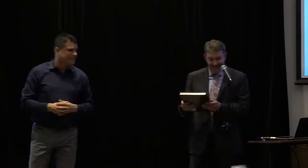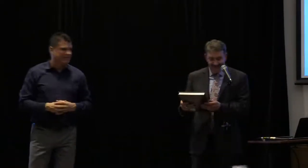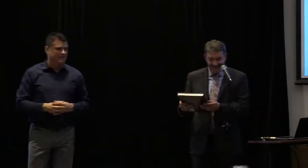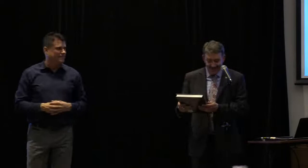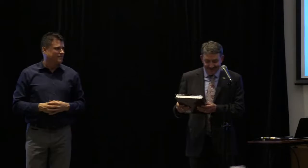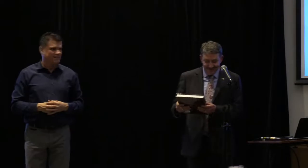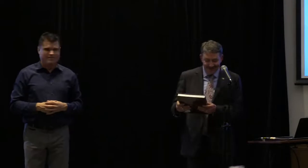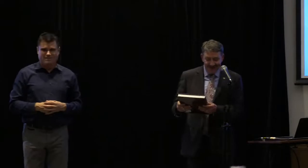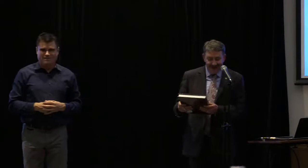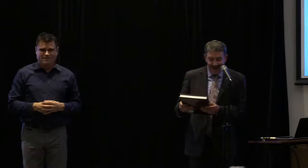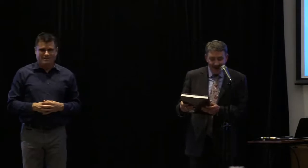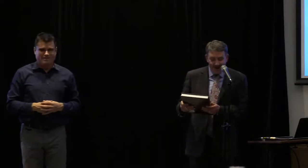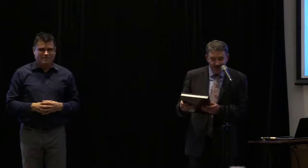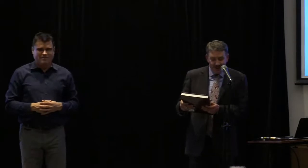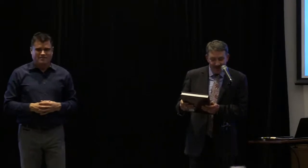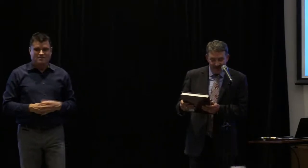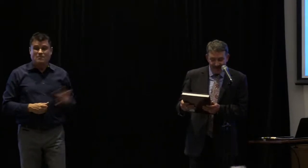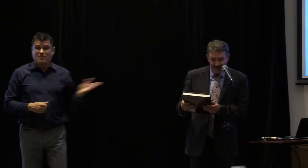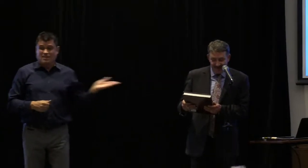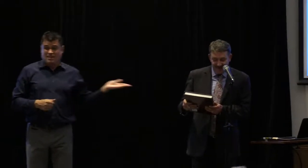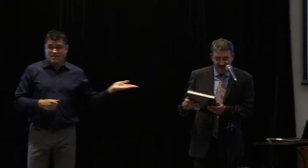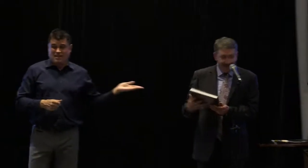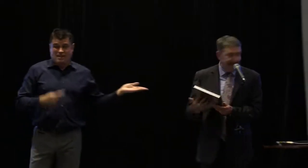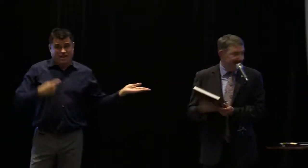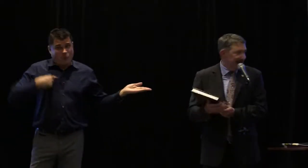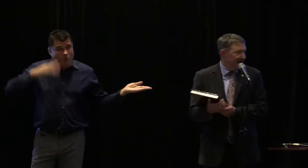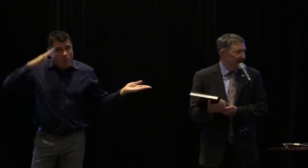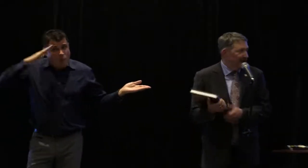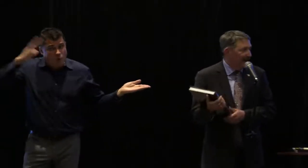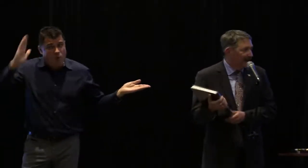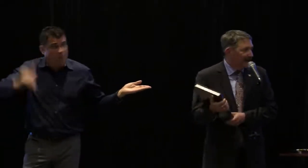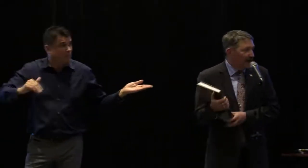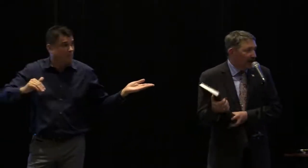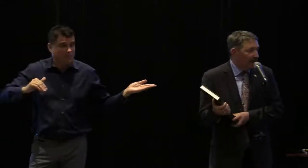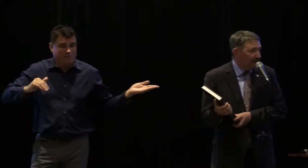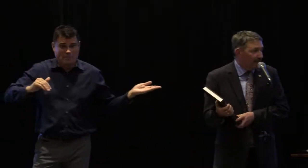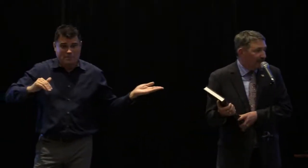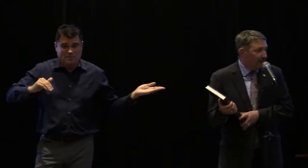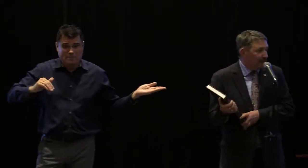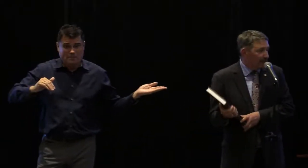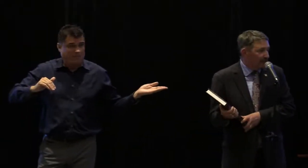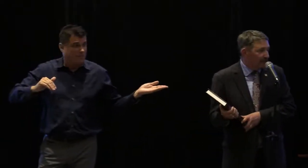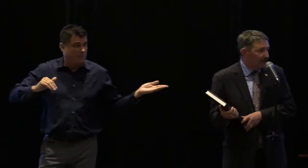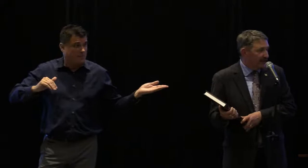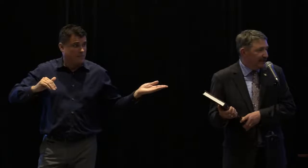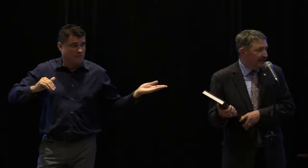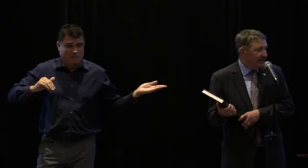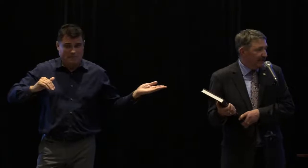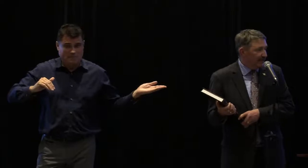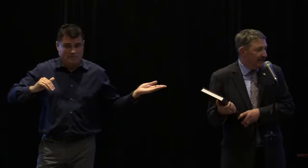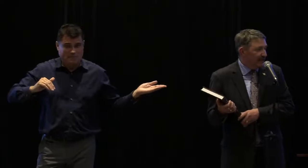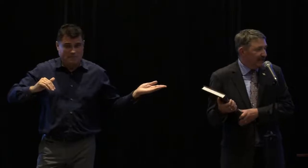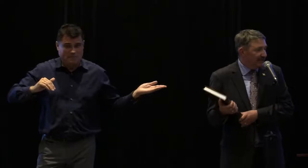Of course. I hope that I get a copy that we can put in the